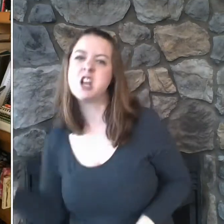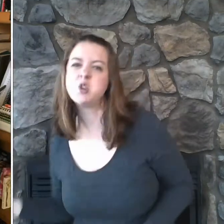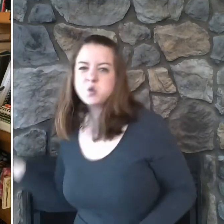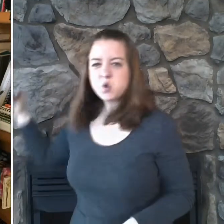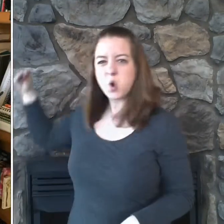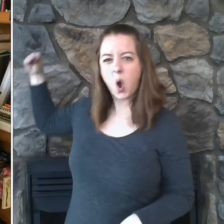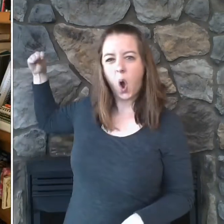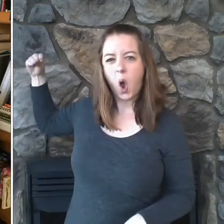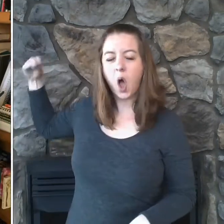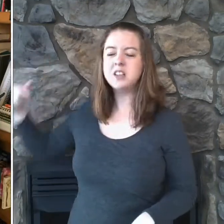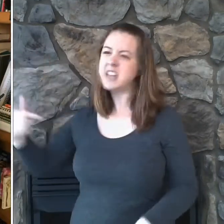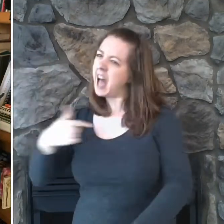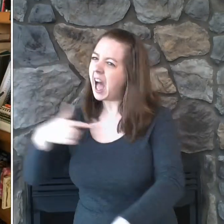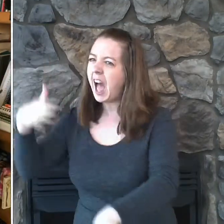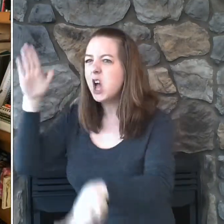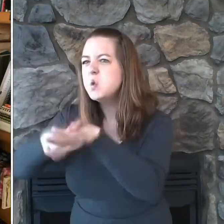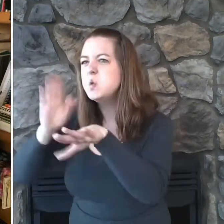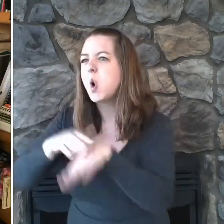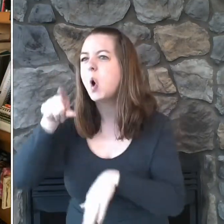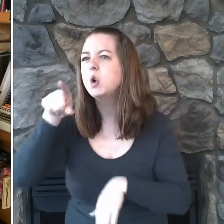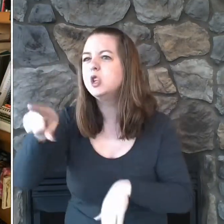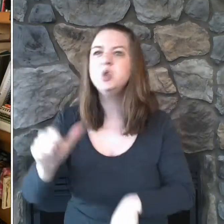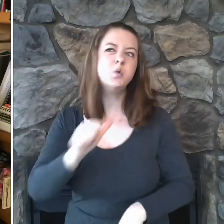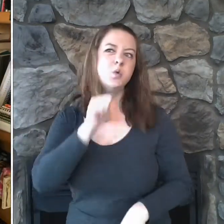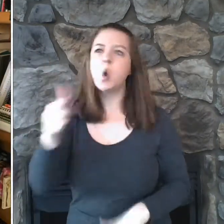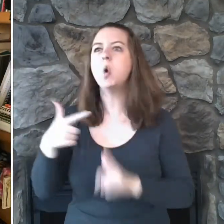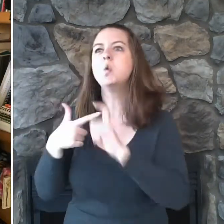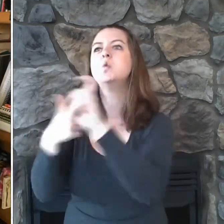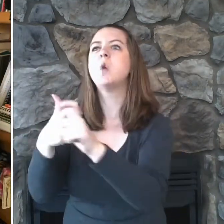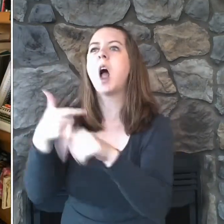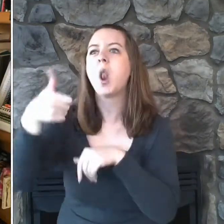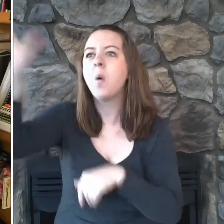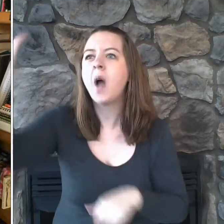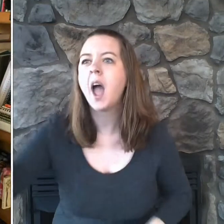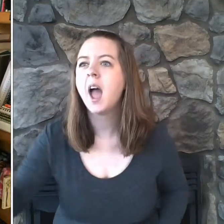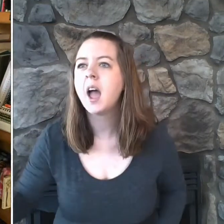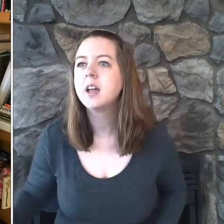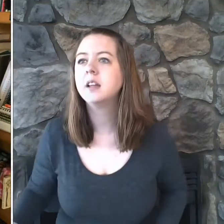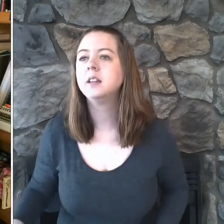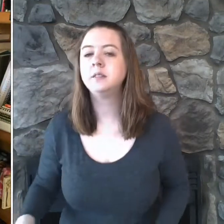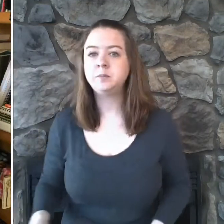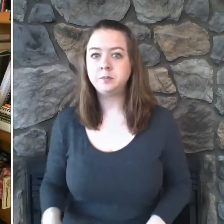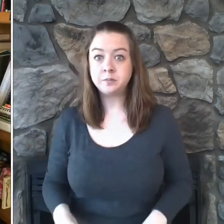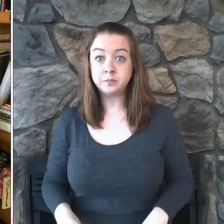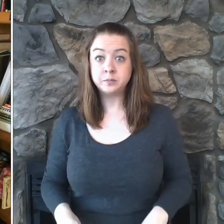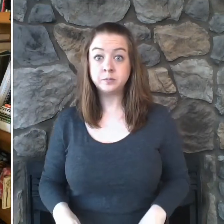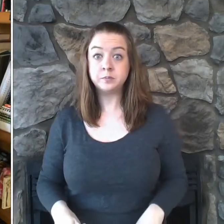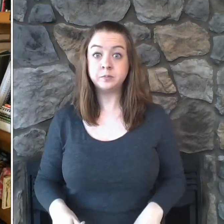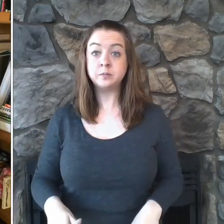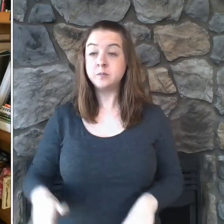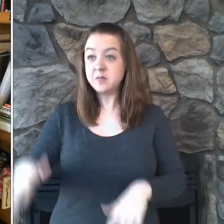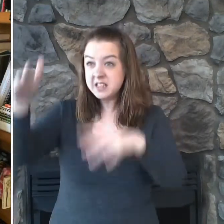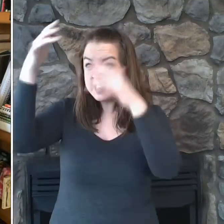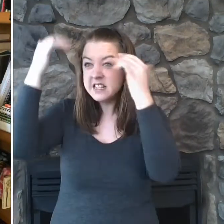her. "I warned you not to run away," a Mankamek hissed.